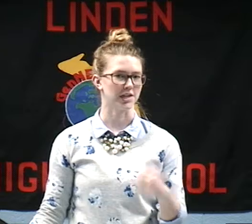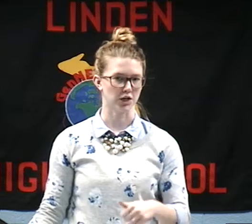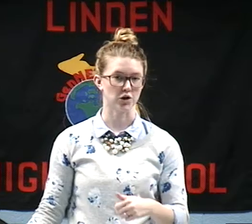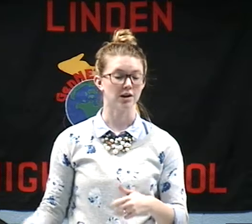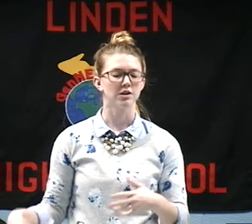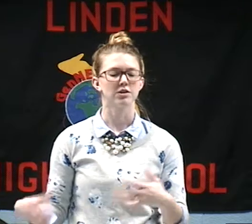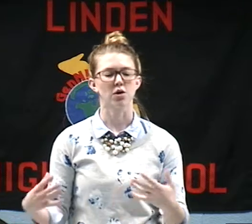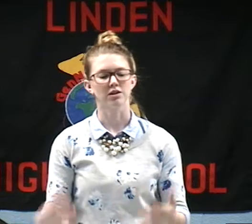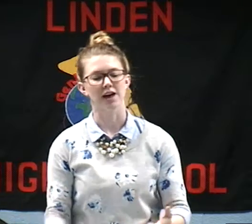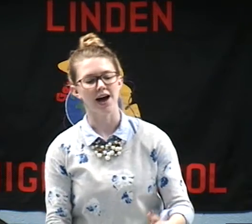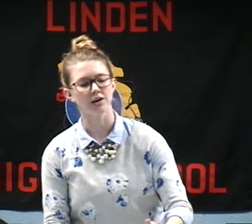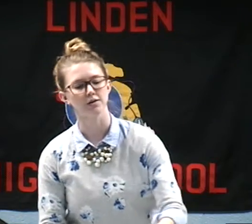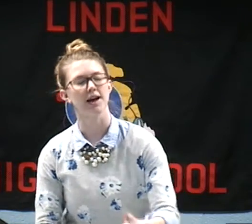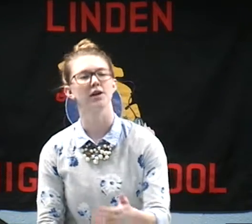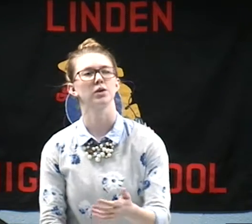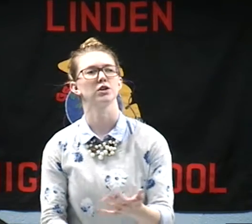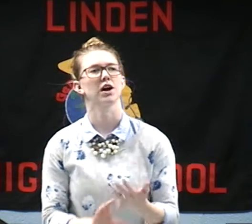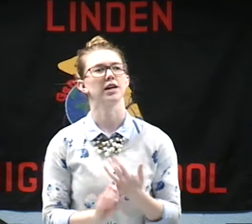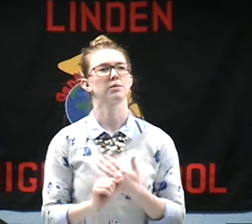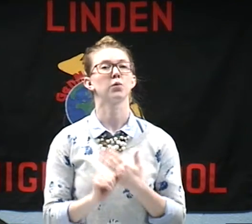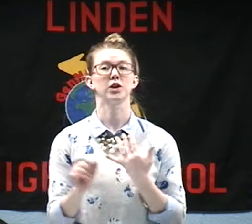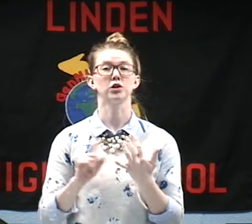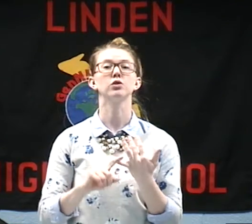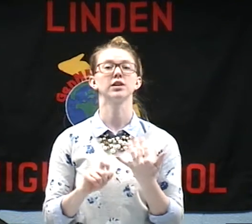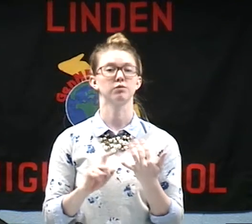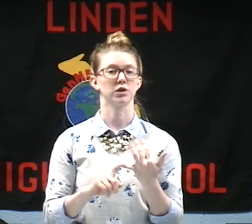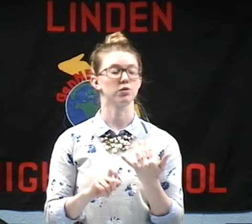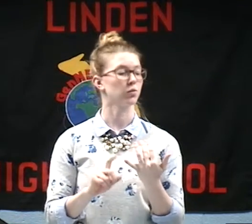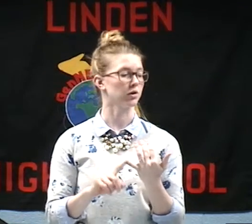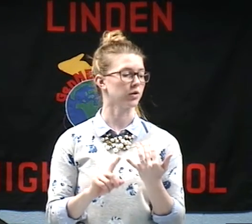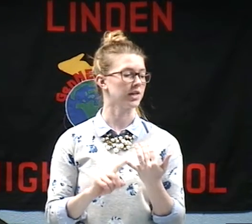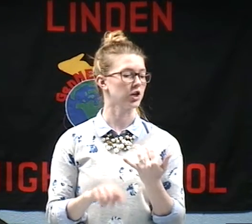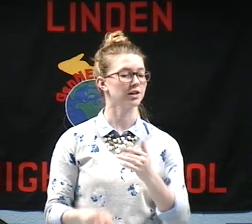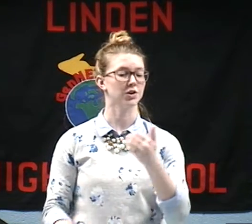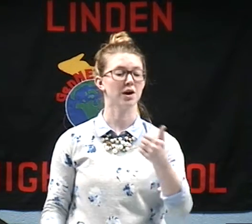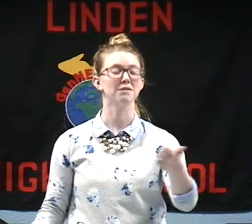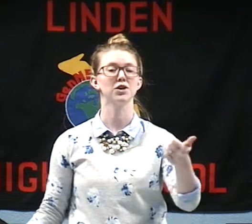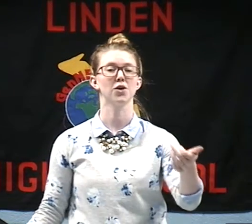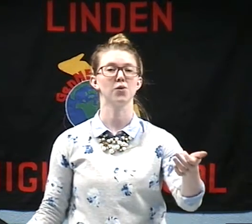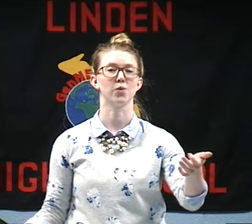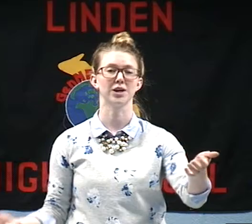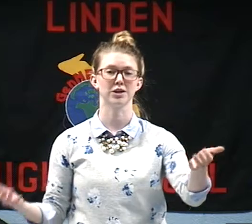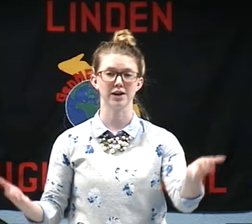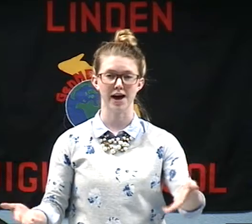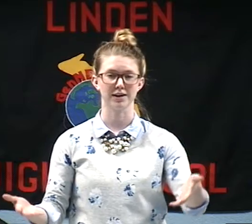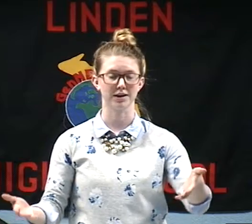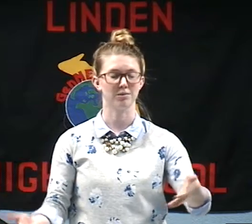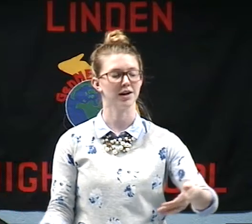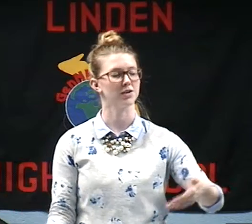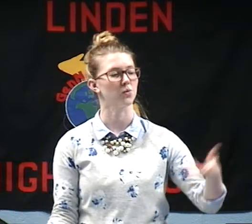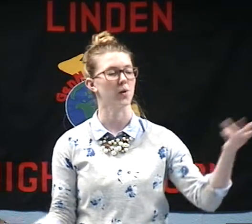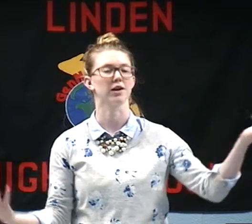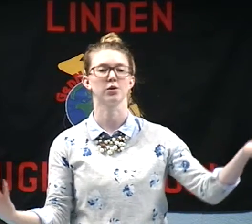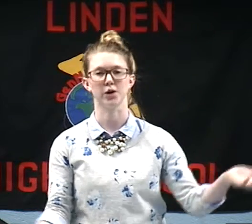orientation. So a lot goes on when you're talking about when you're using real world orientation because you have to know where you're at compared to where you're